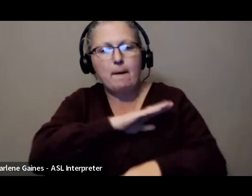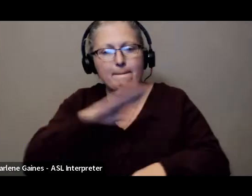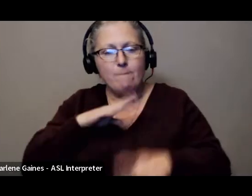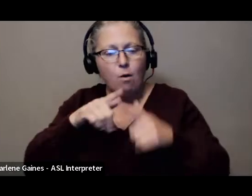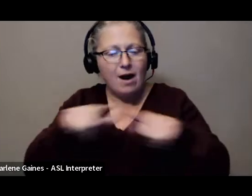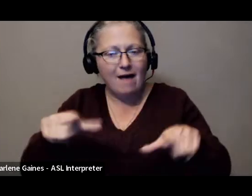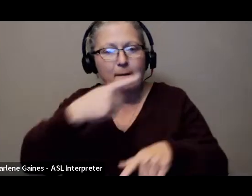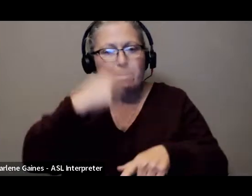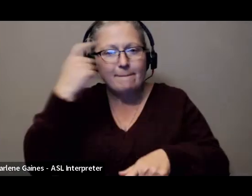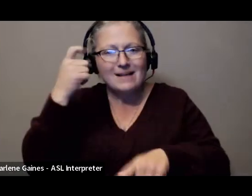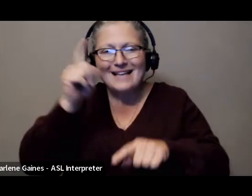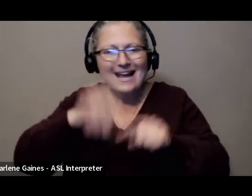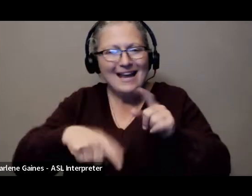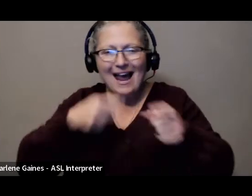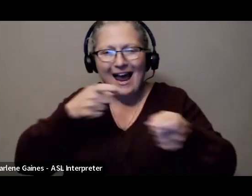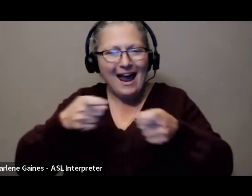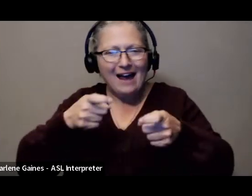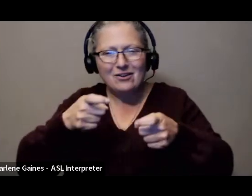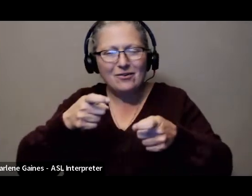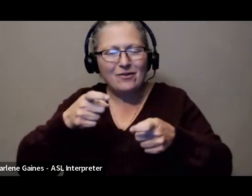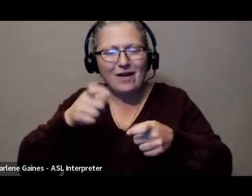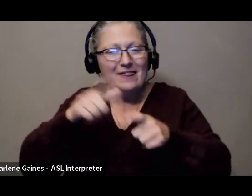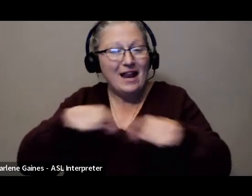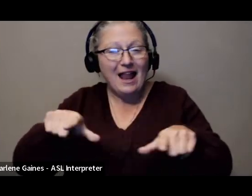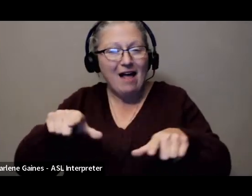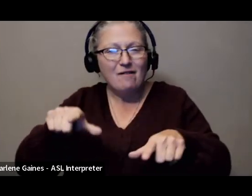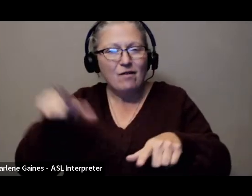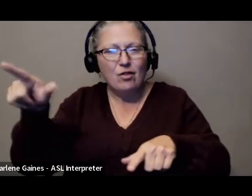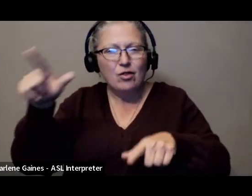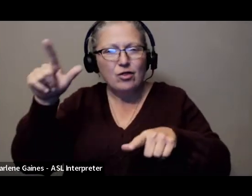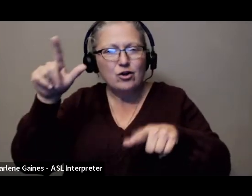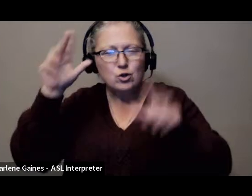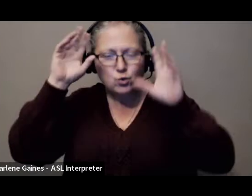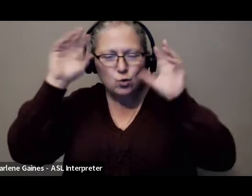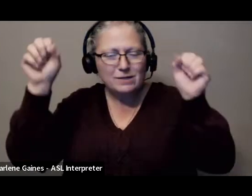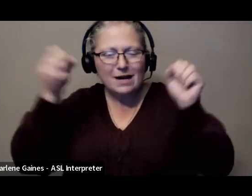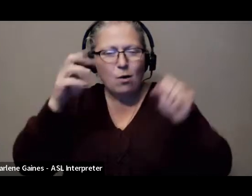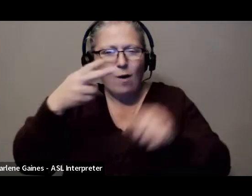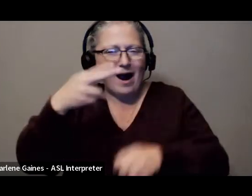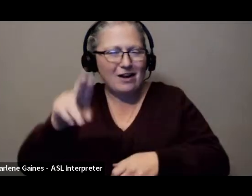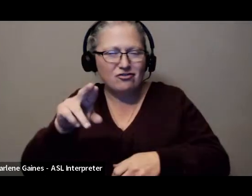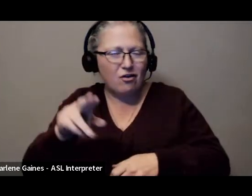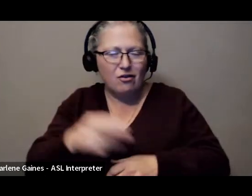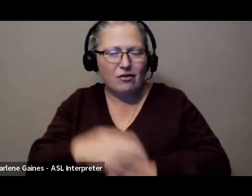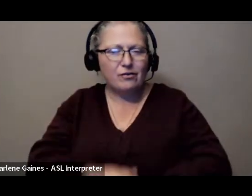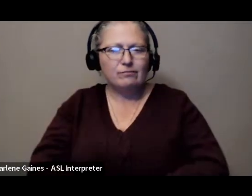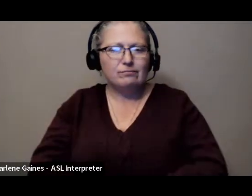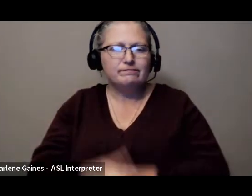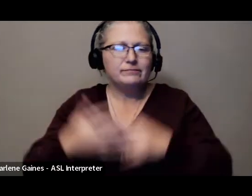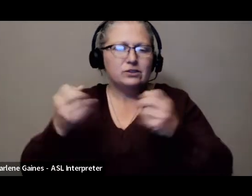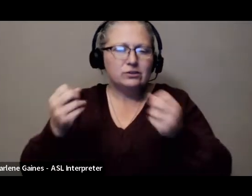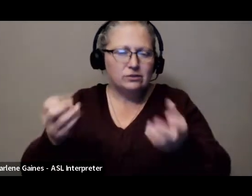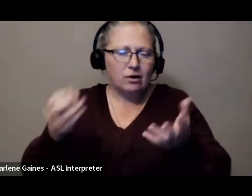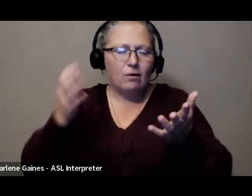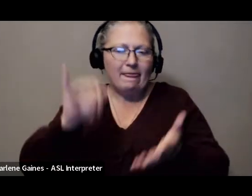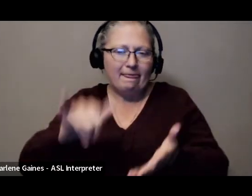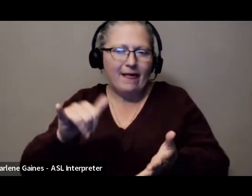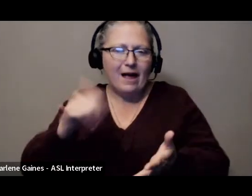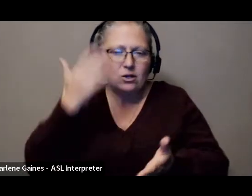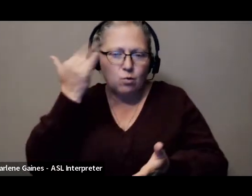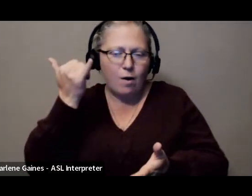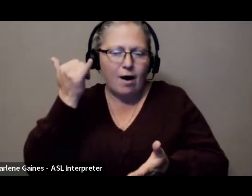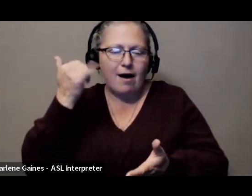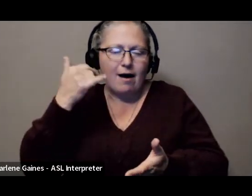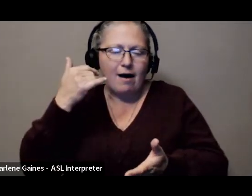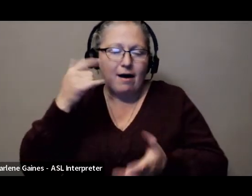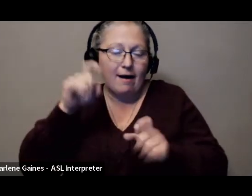level, because it can't be handled at the level of the superintendent or the HR department. So that's where I think we have to